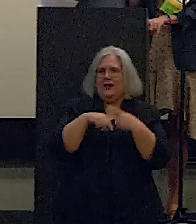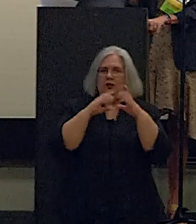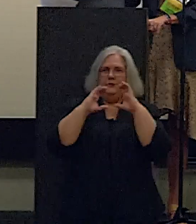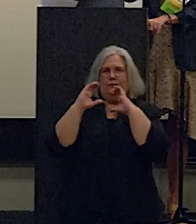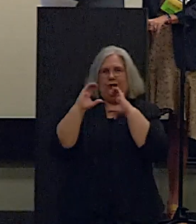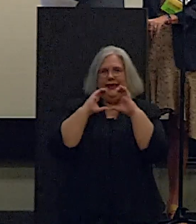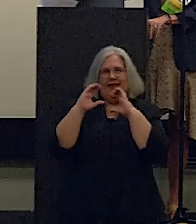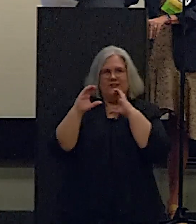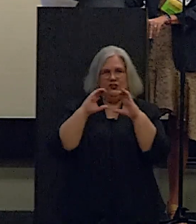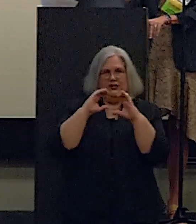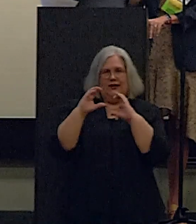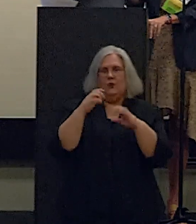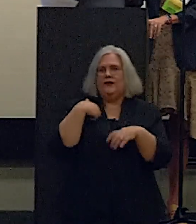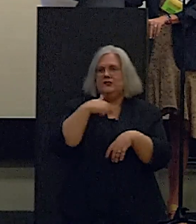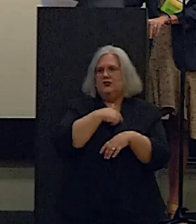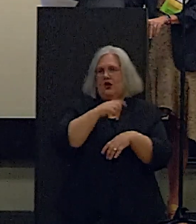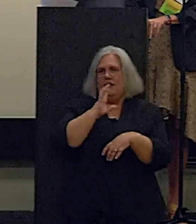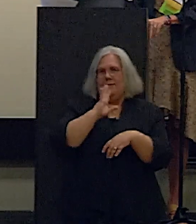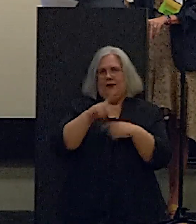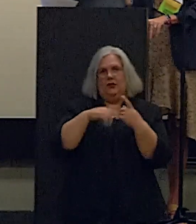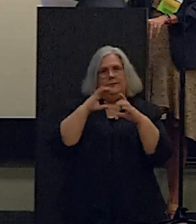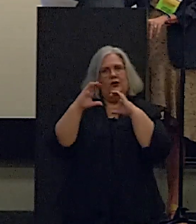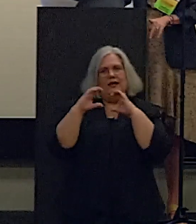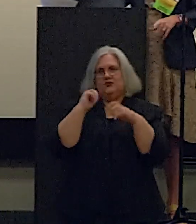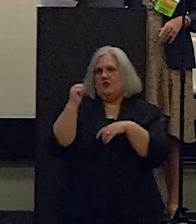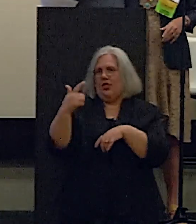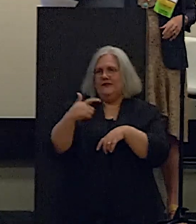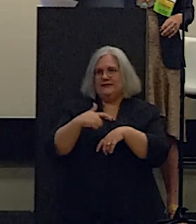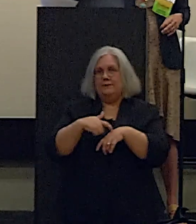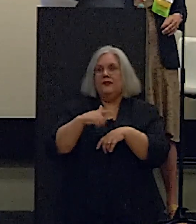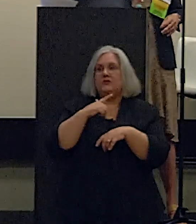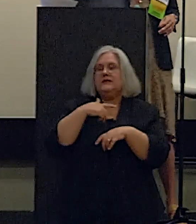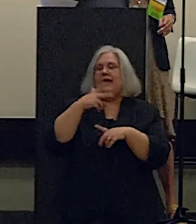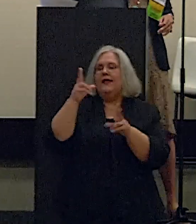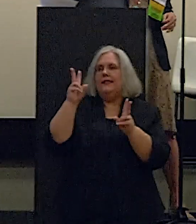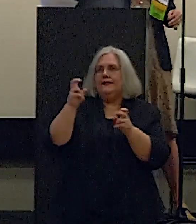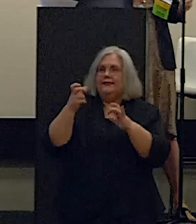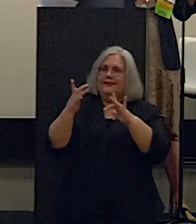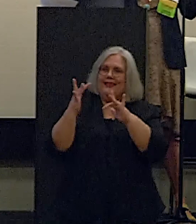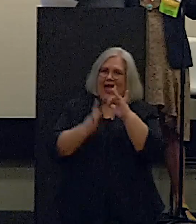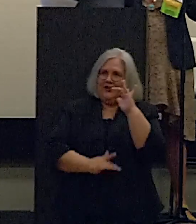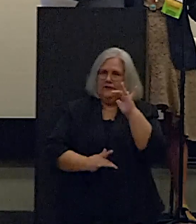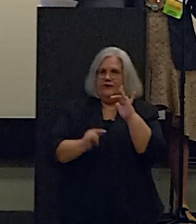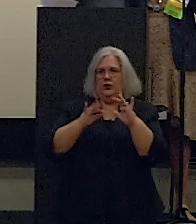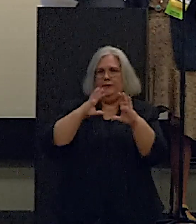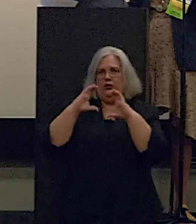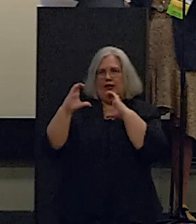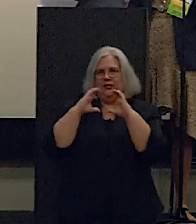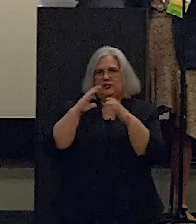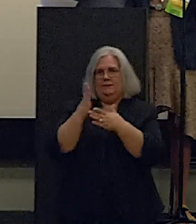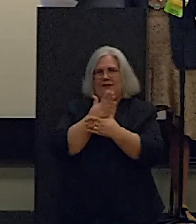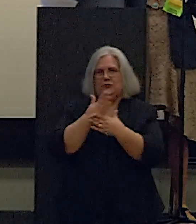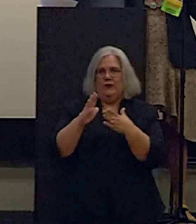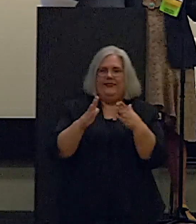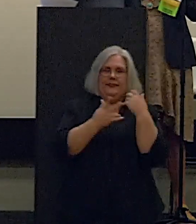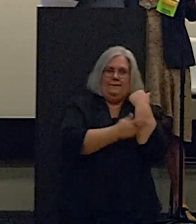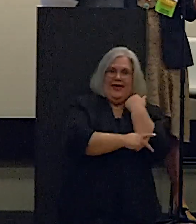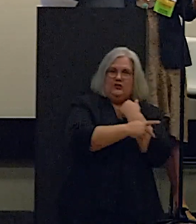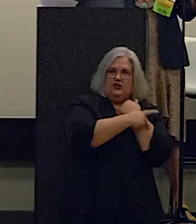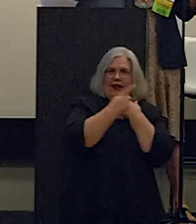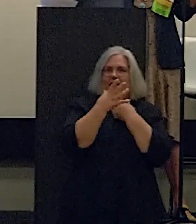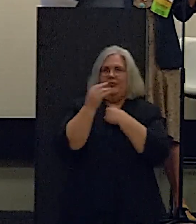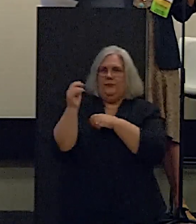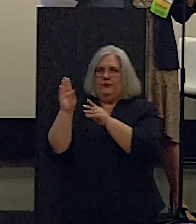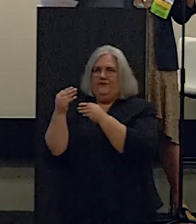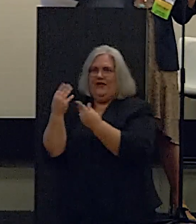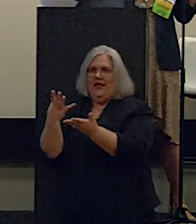communication. We talk about communication all the time. There is the lack of communication between the patient and the provider. There just is.